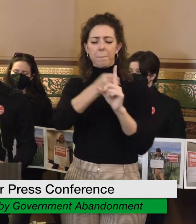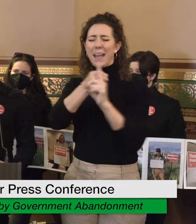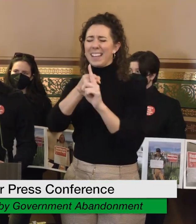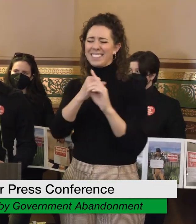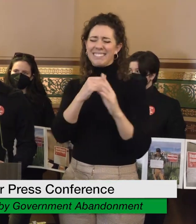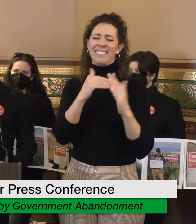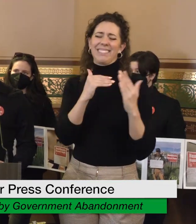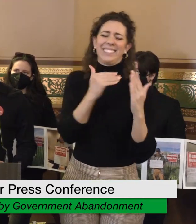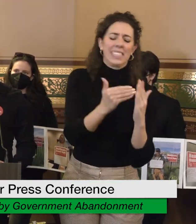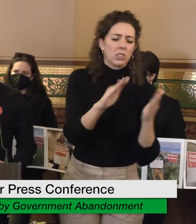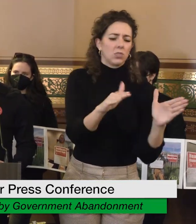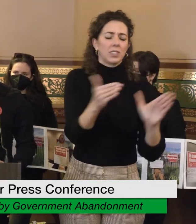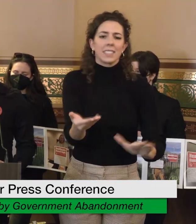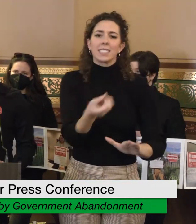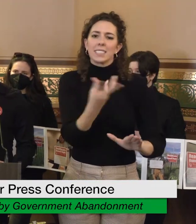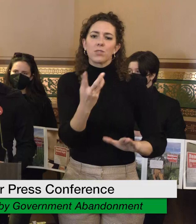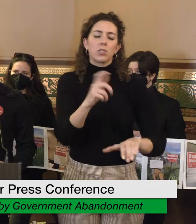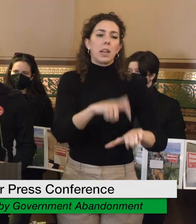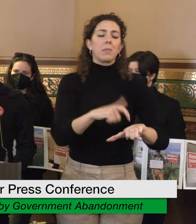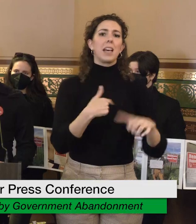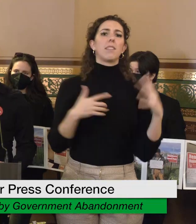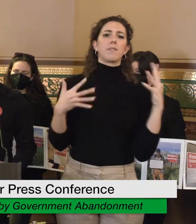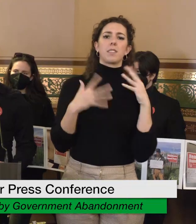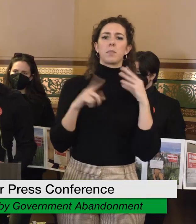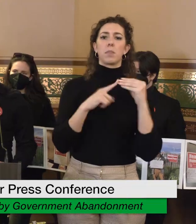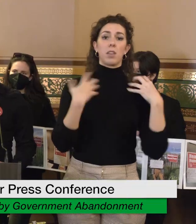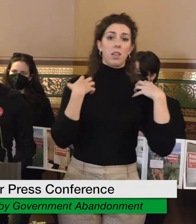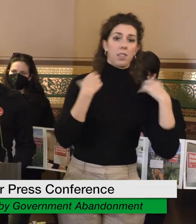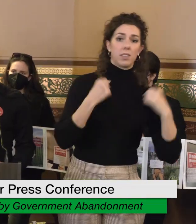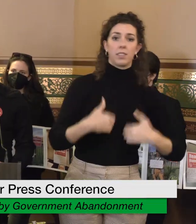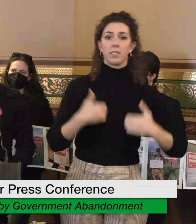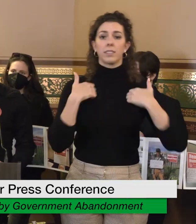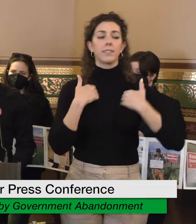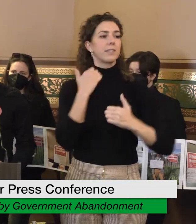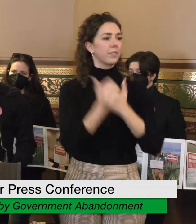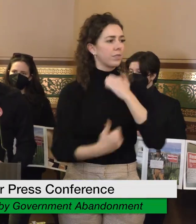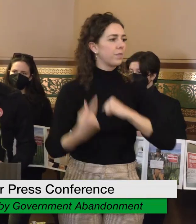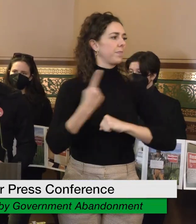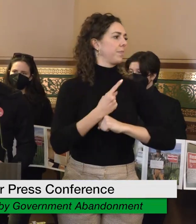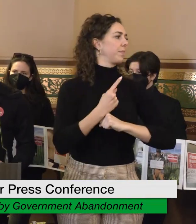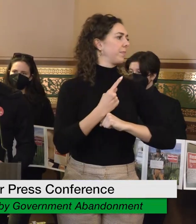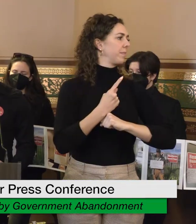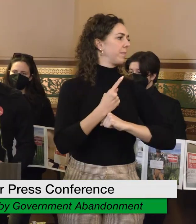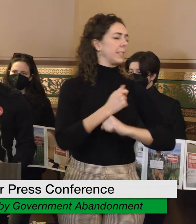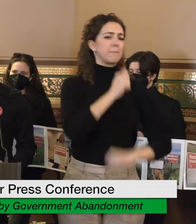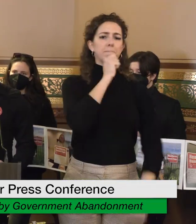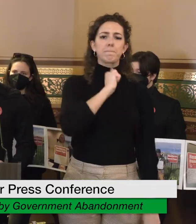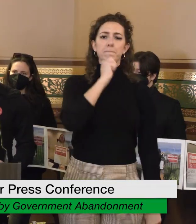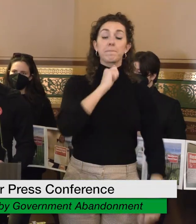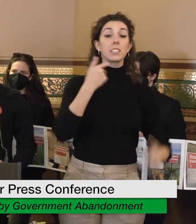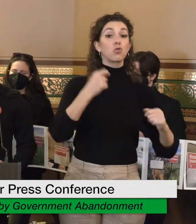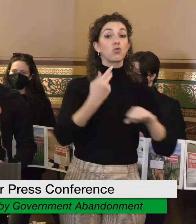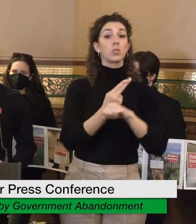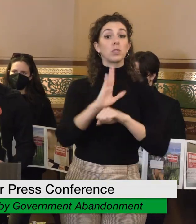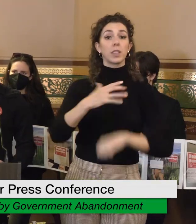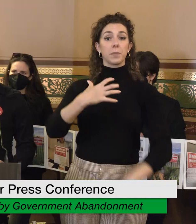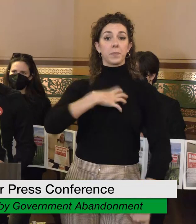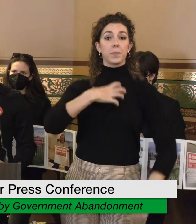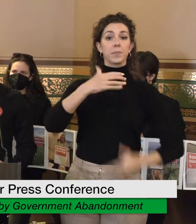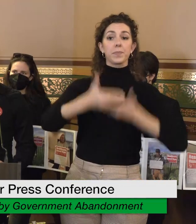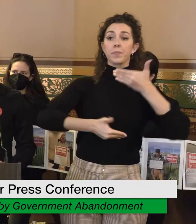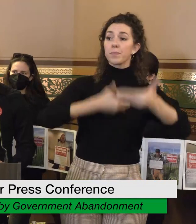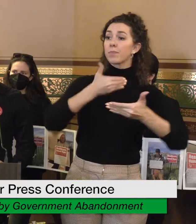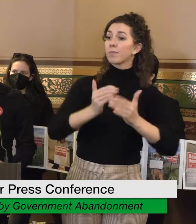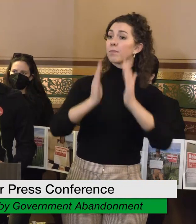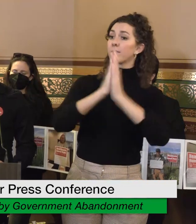lived in fear for my health and life every single day. I tried to use their grievance process, advocating for